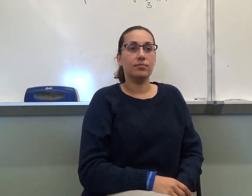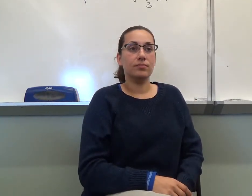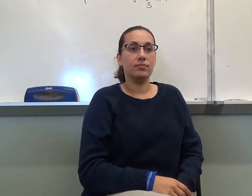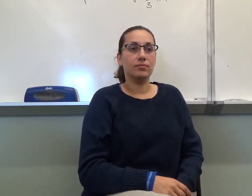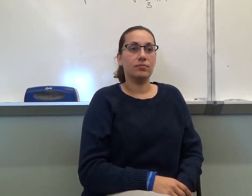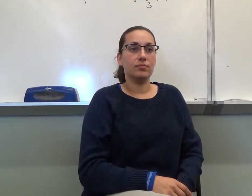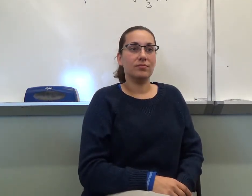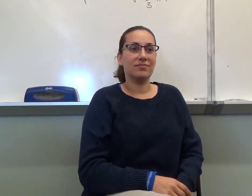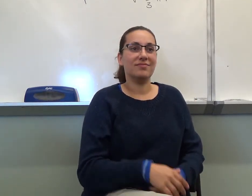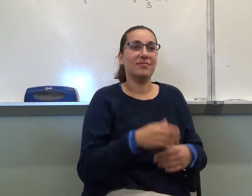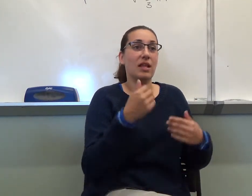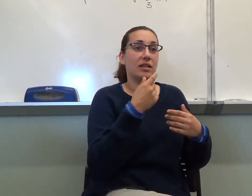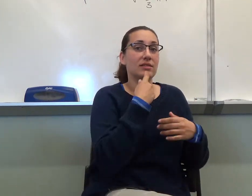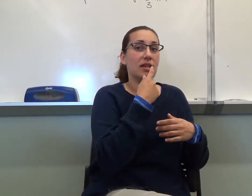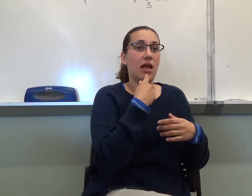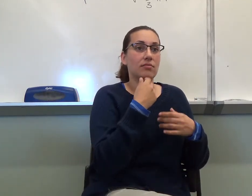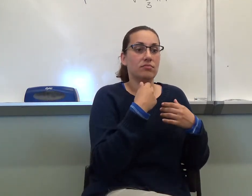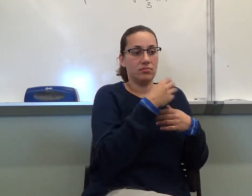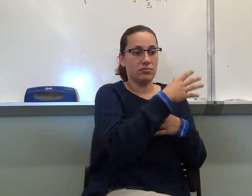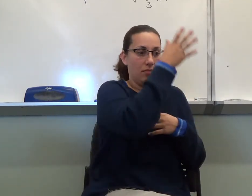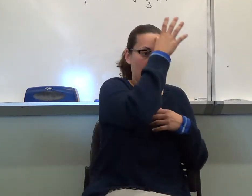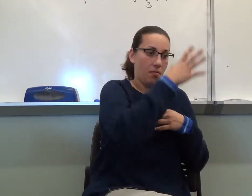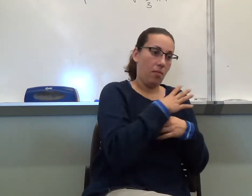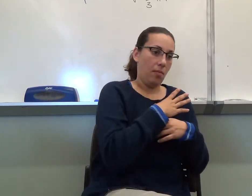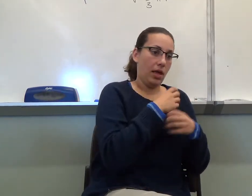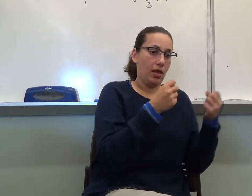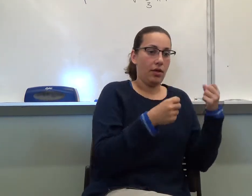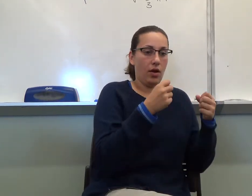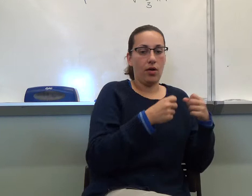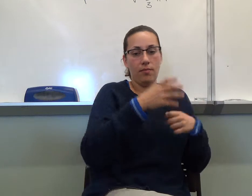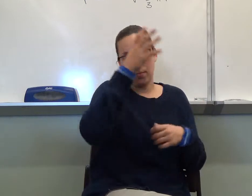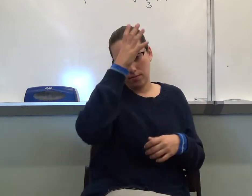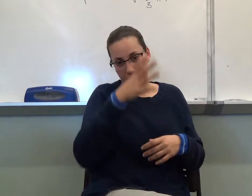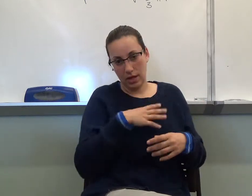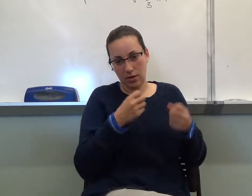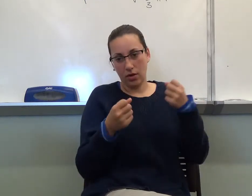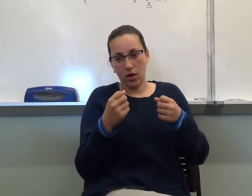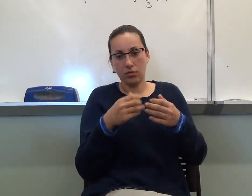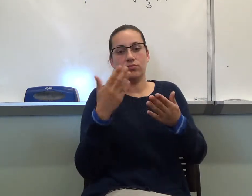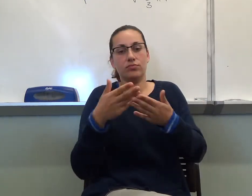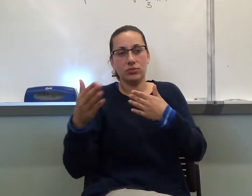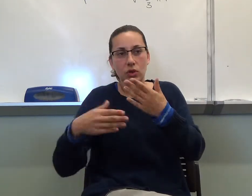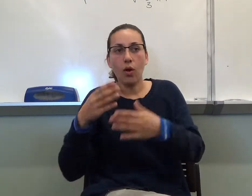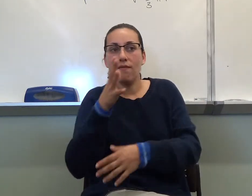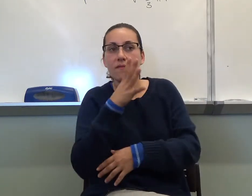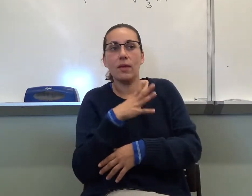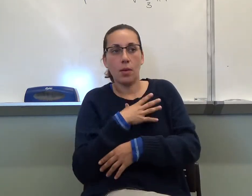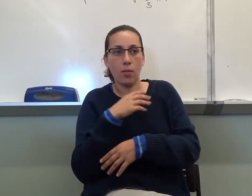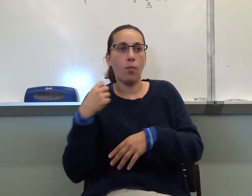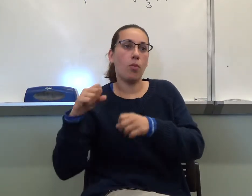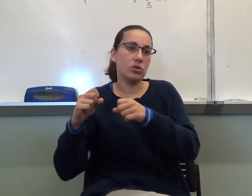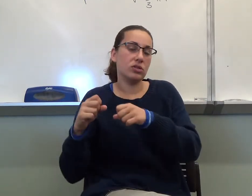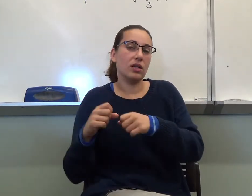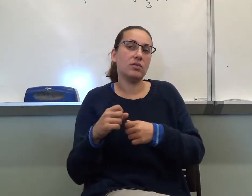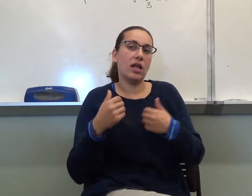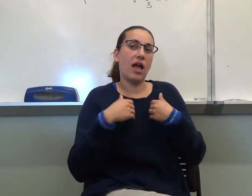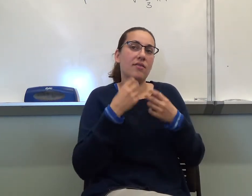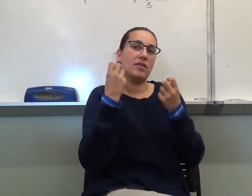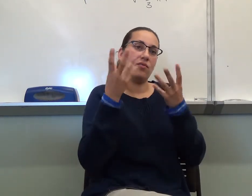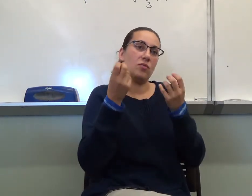car, female car, female motorcycle, and so forth and so on. That's the raw data. That's what someone sitting outside